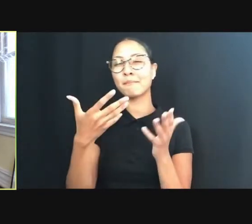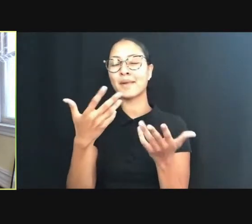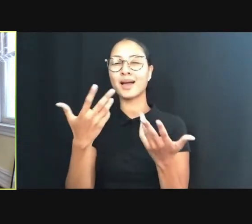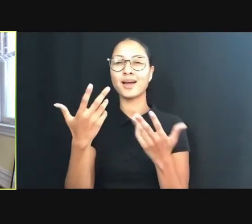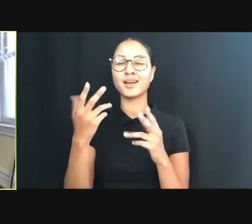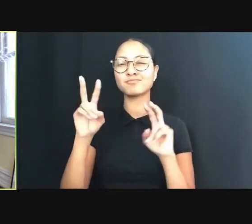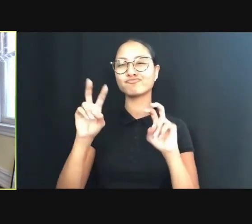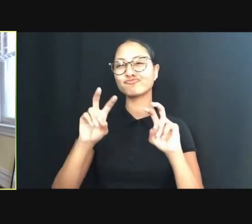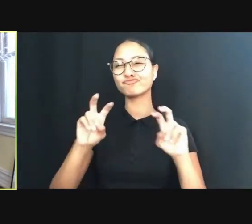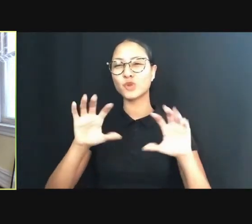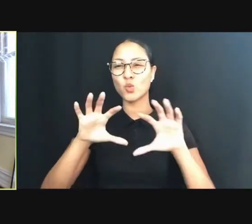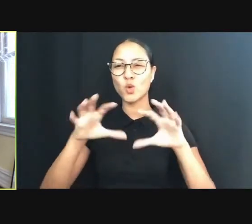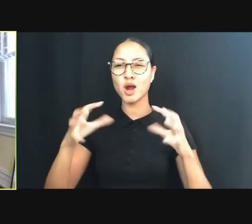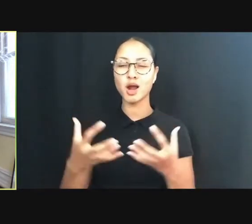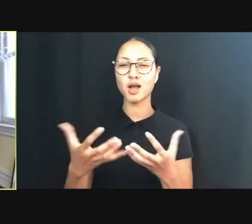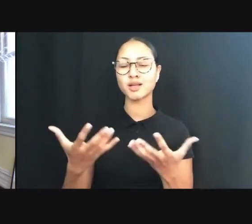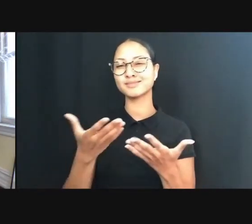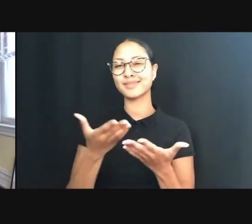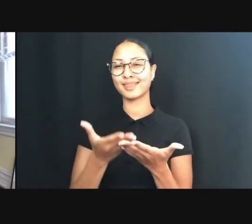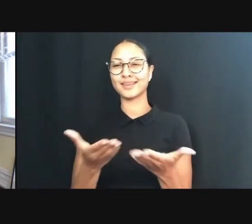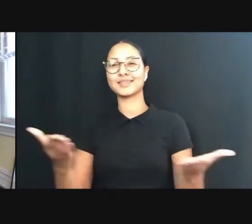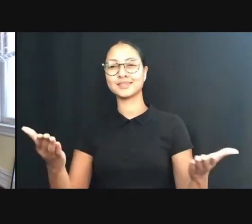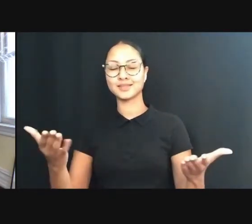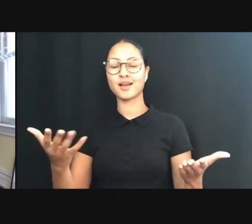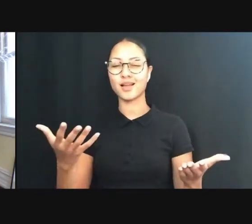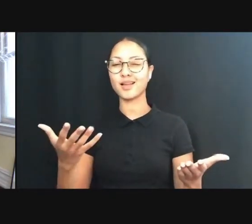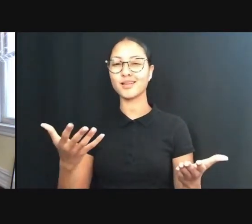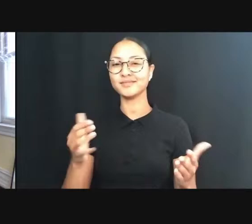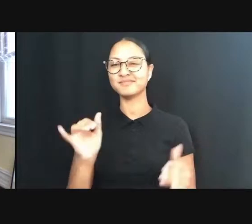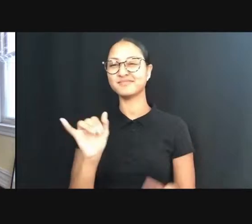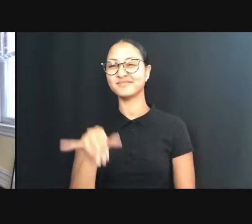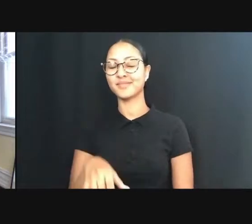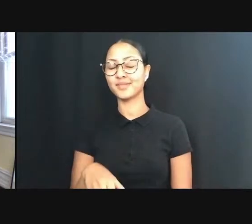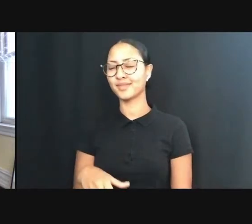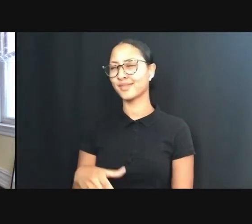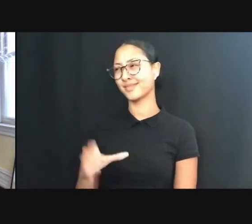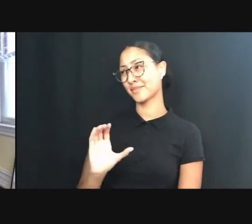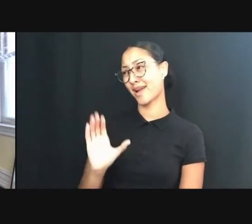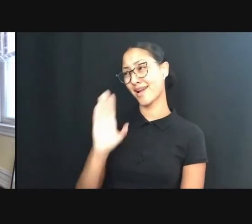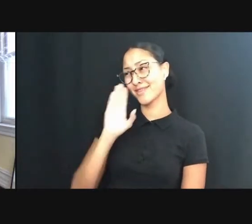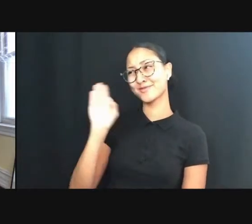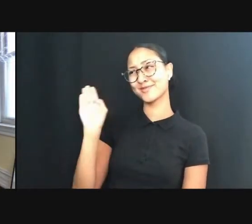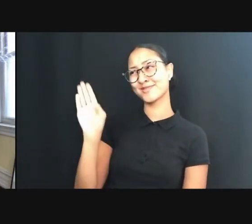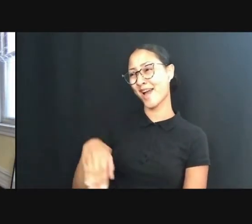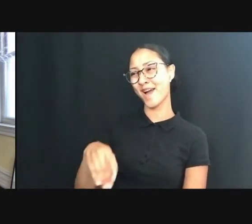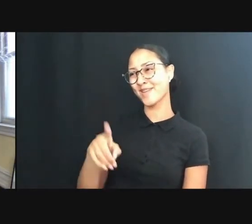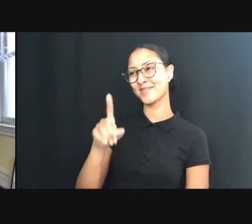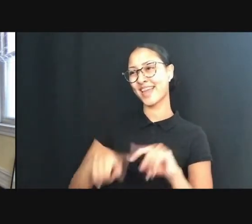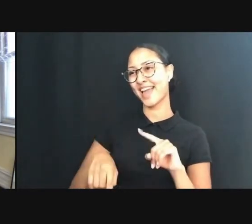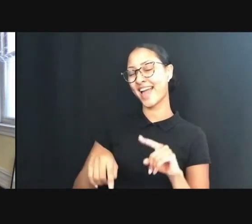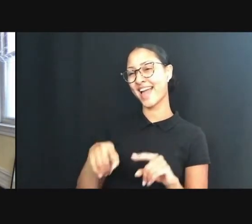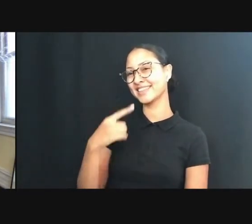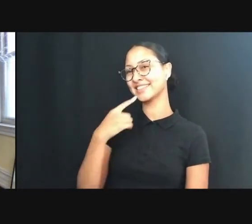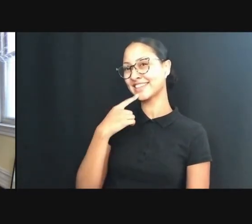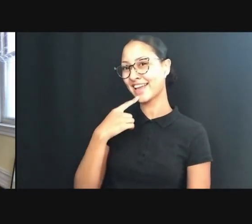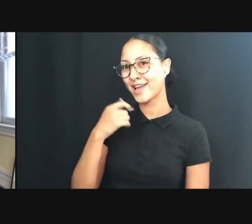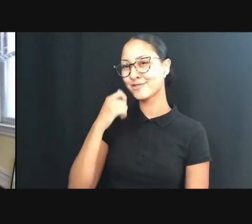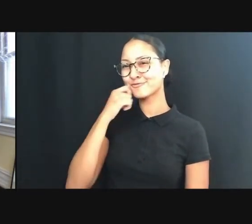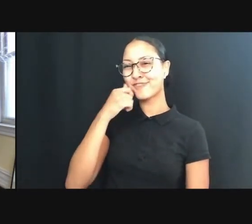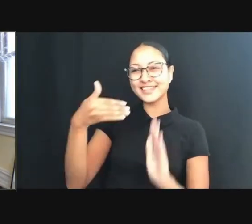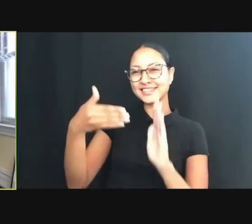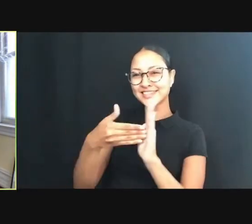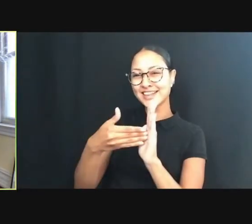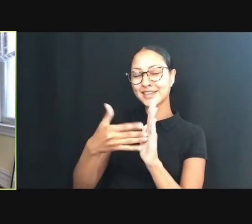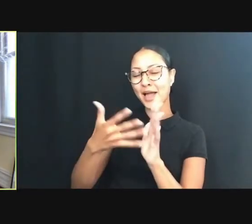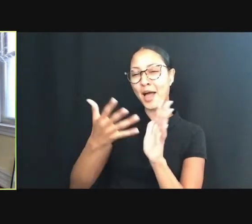on. You know, I can't just let that pass like that. You know, all the things that creep in, racism.